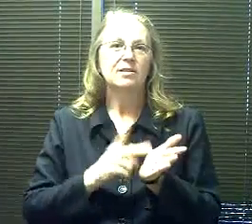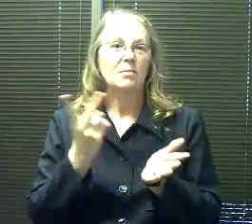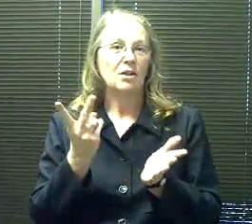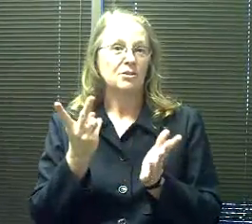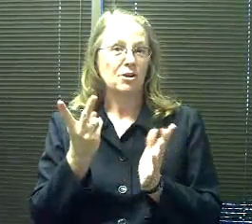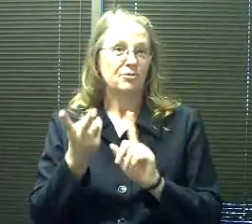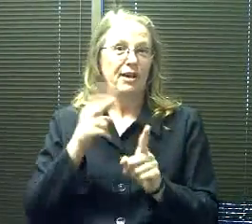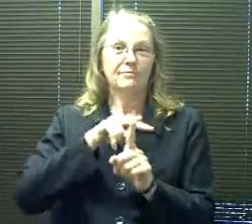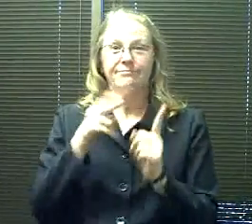double entendre,